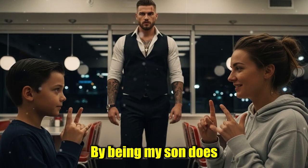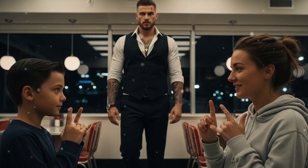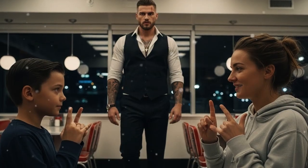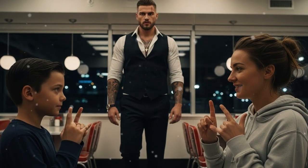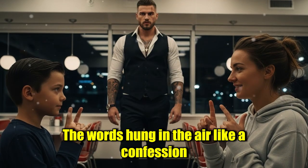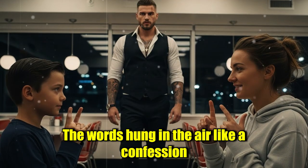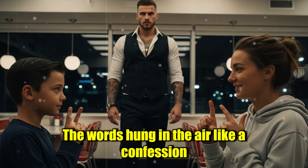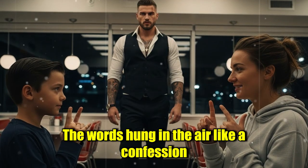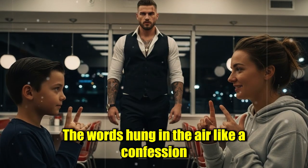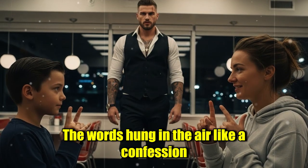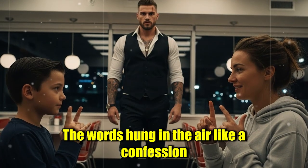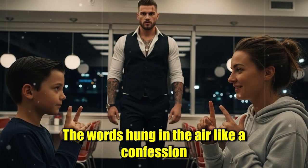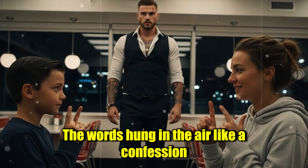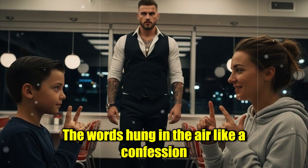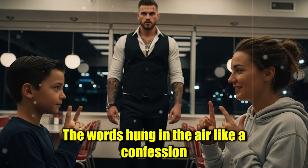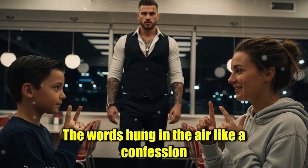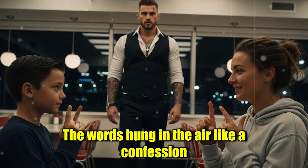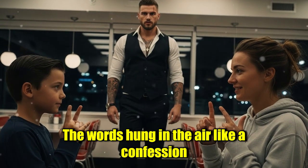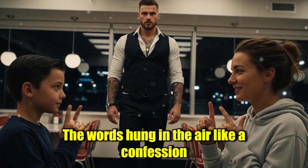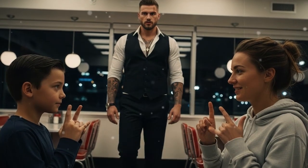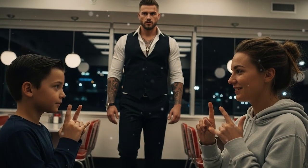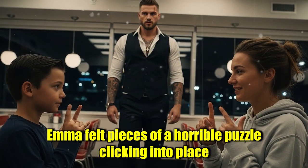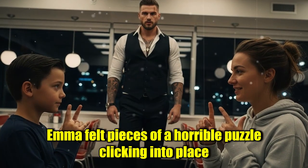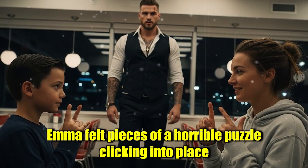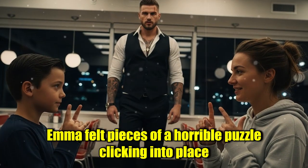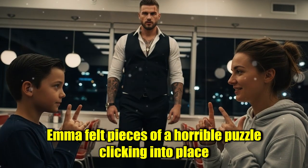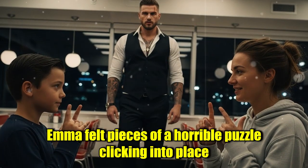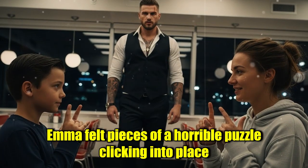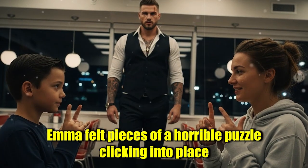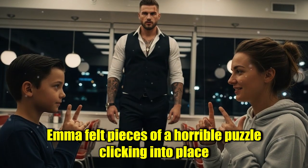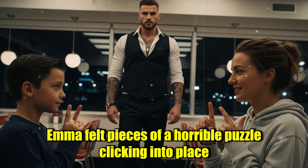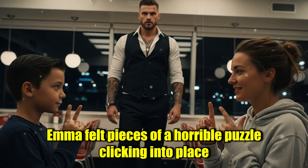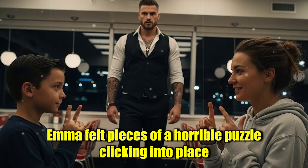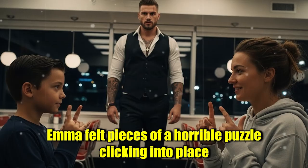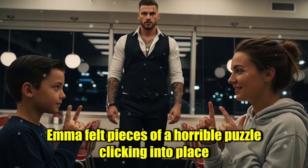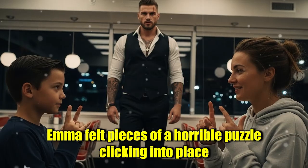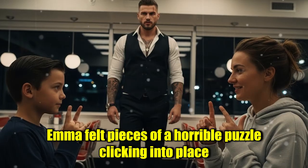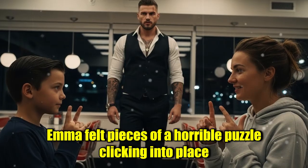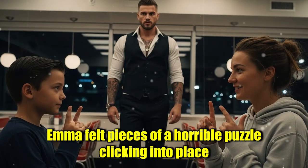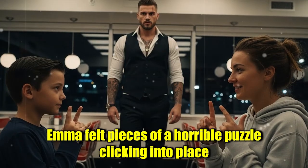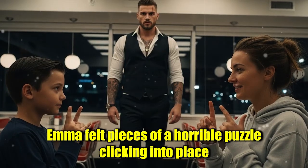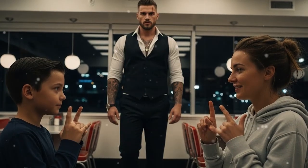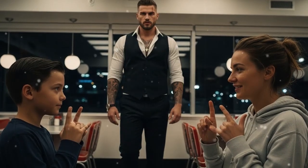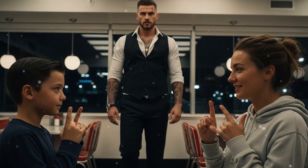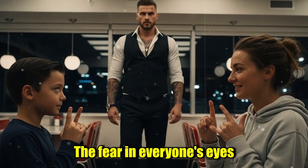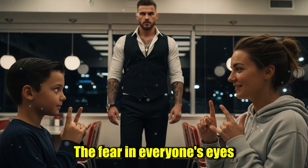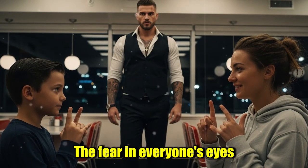does. The words hung in the air like a confession. Emma felt pieces of a horrible puzzle clicking into place. The fear